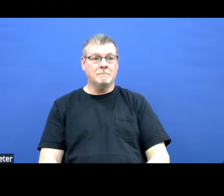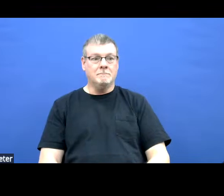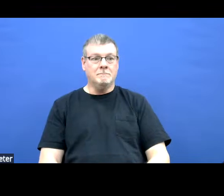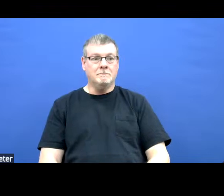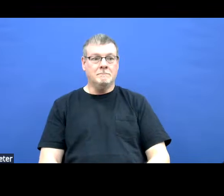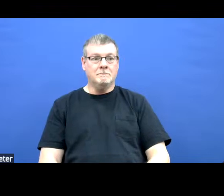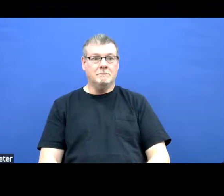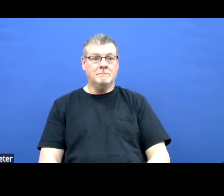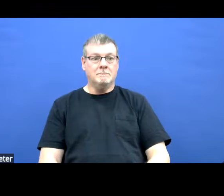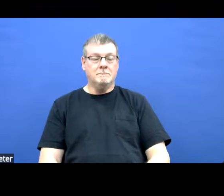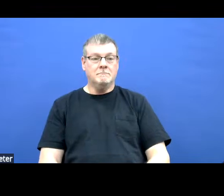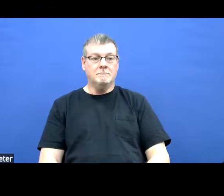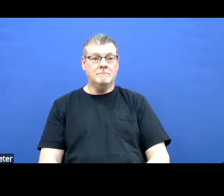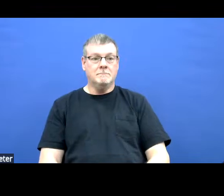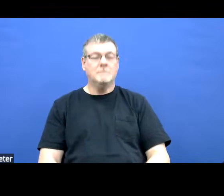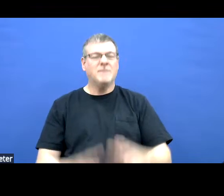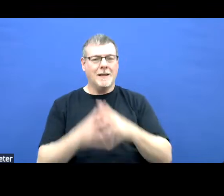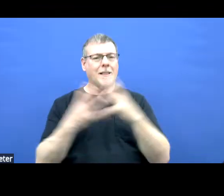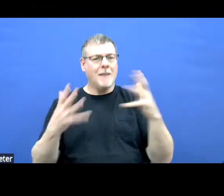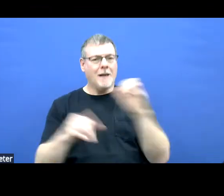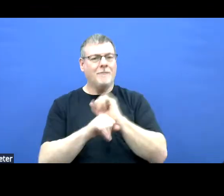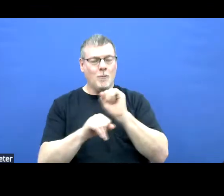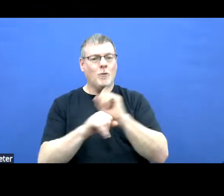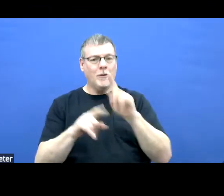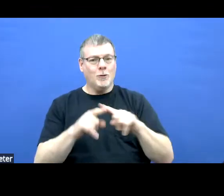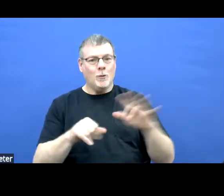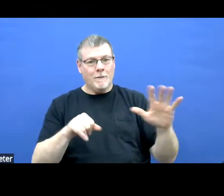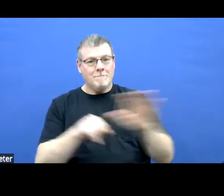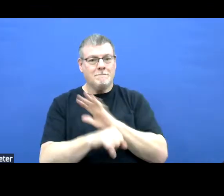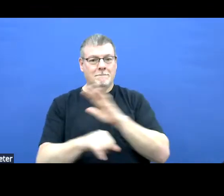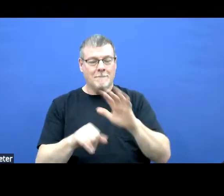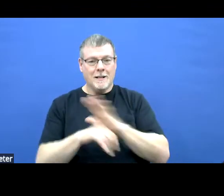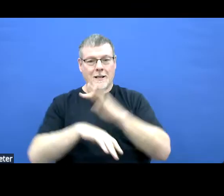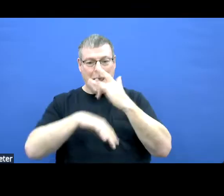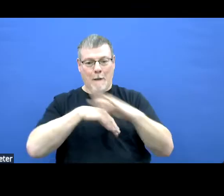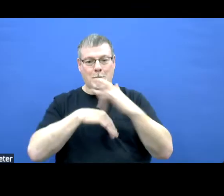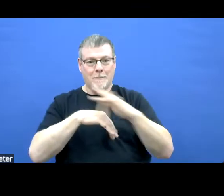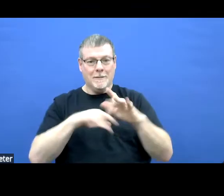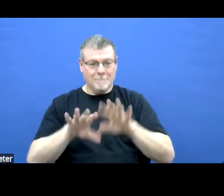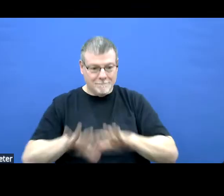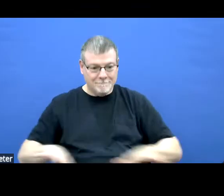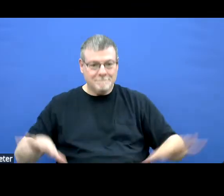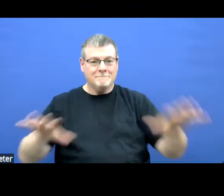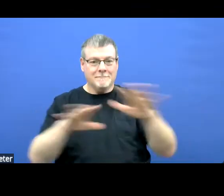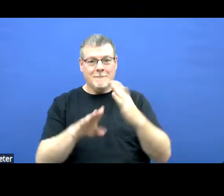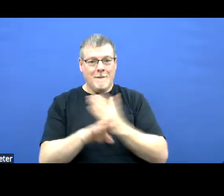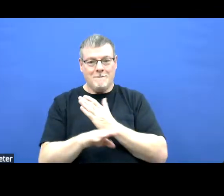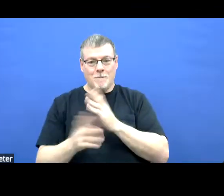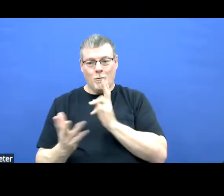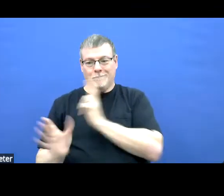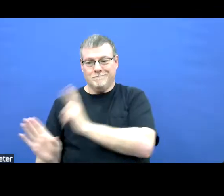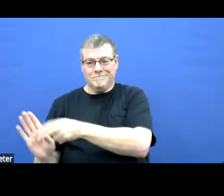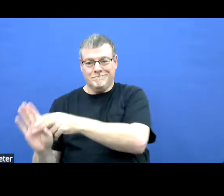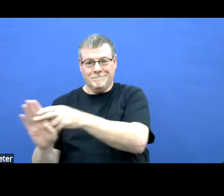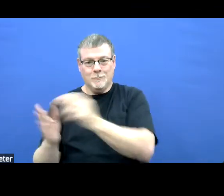But they've got a lot of work to do to fill up the empty mall space before they start going into those spaces. So.